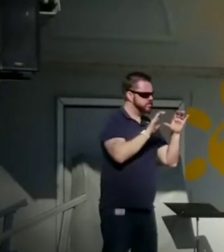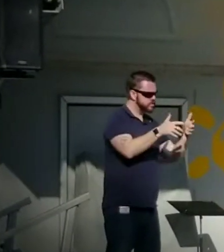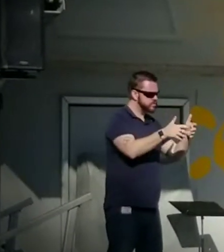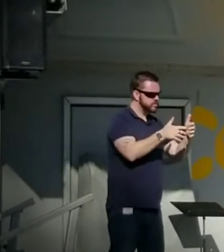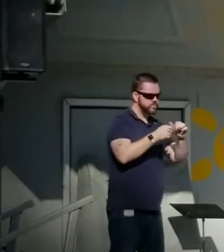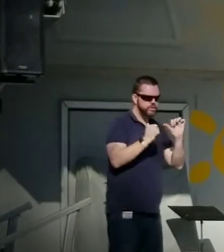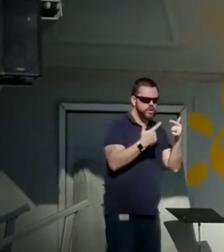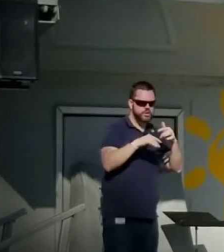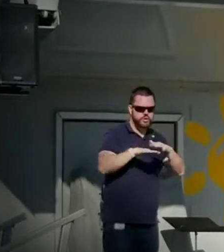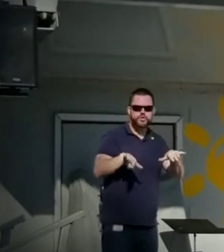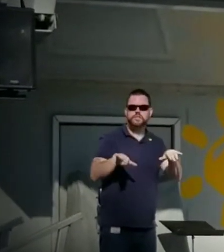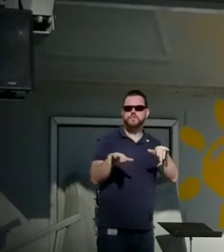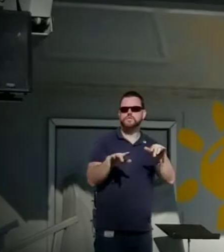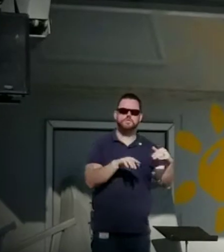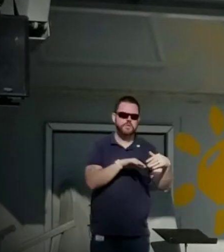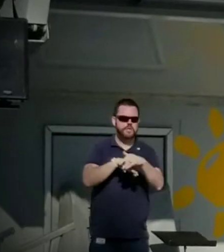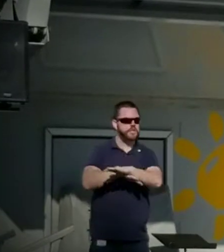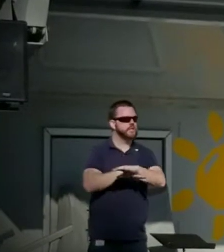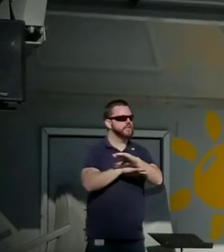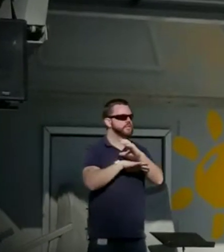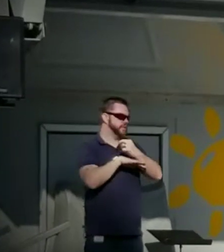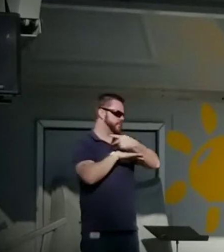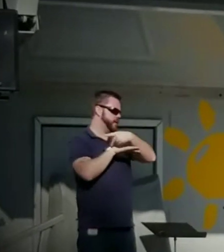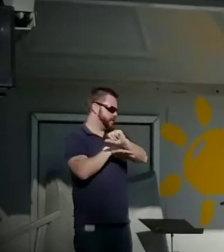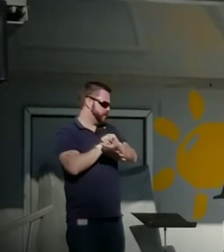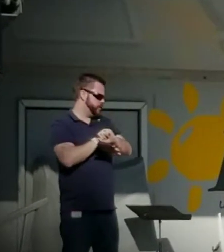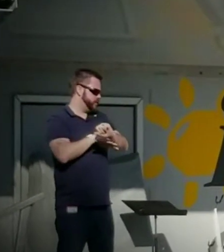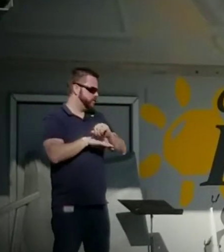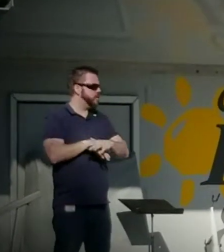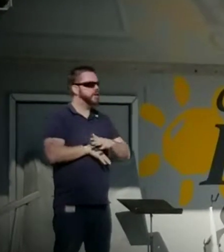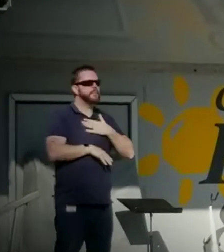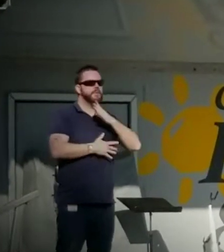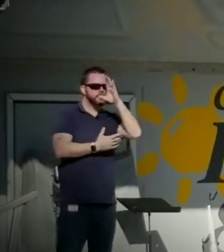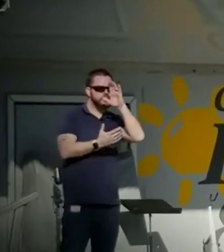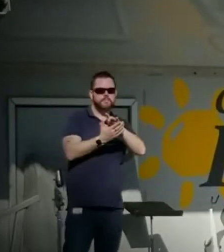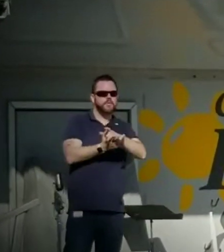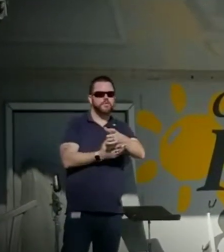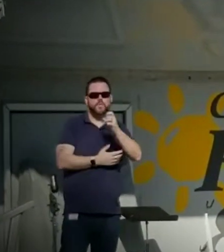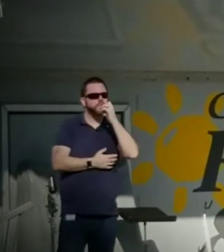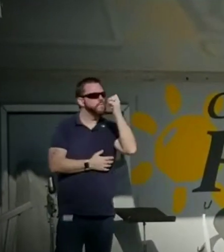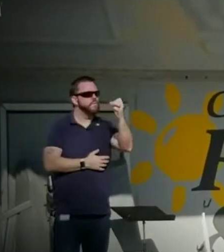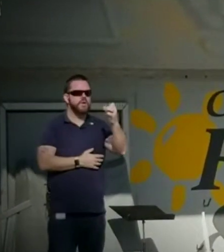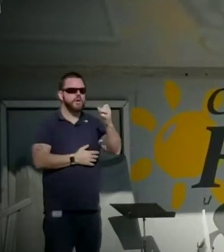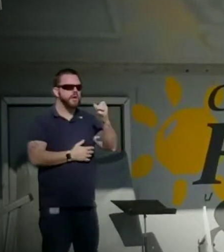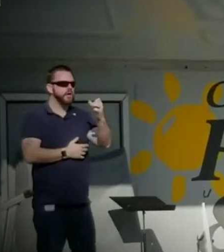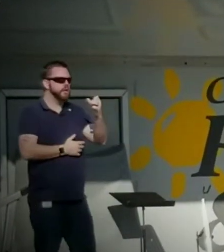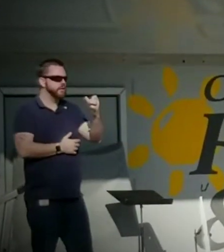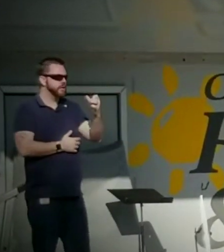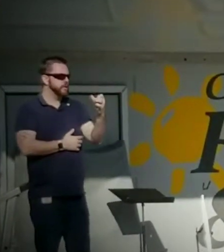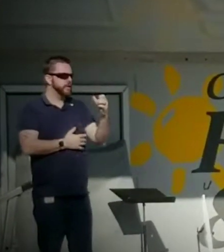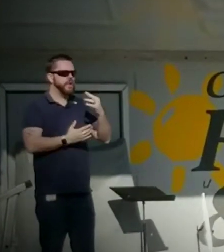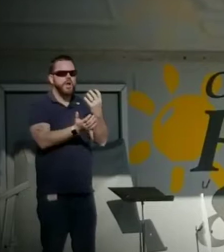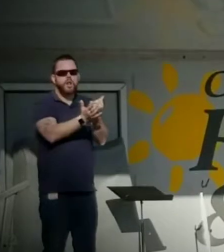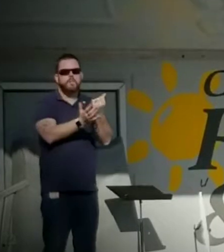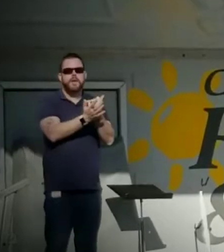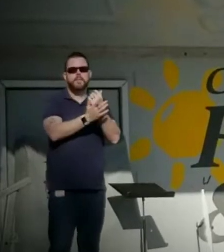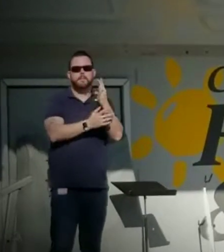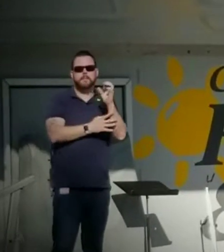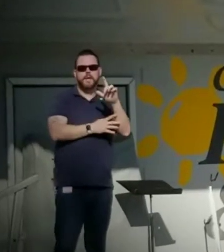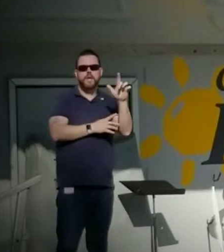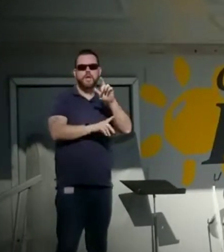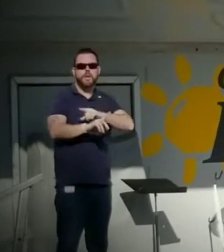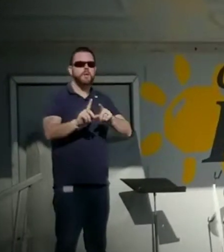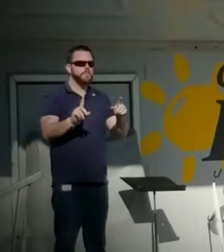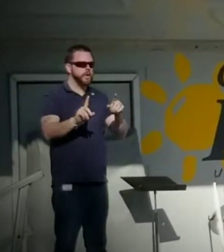the children to Child Protective Services. Well, my husband would not have bailed me out, but he would have gone